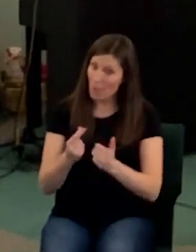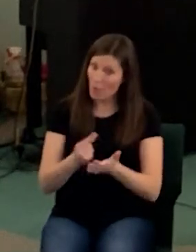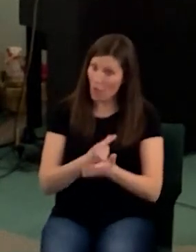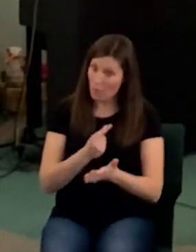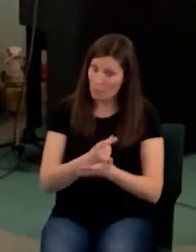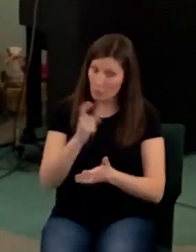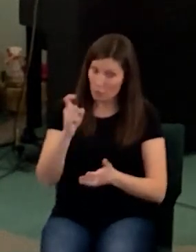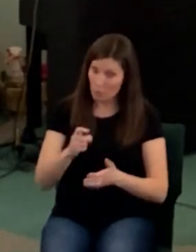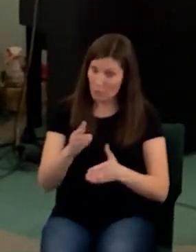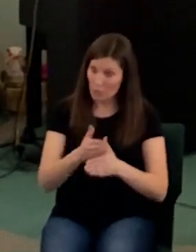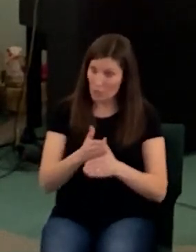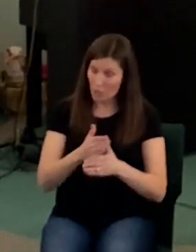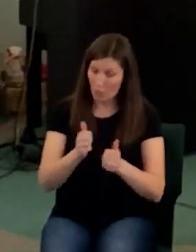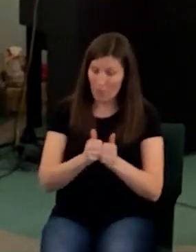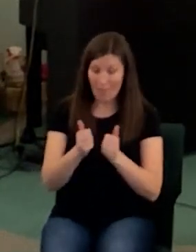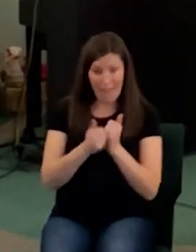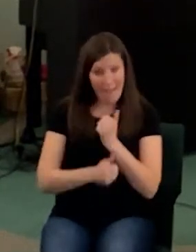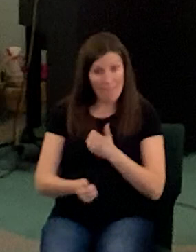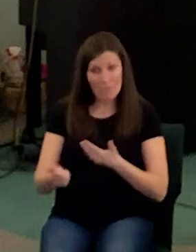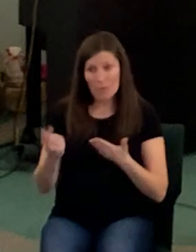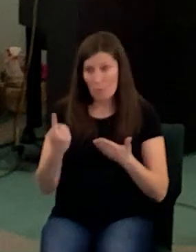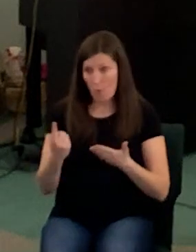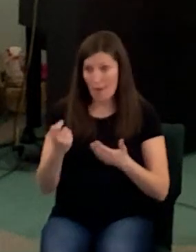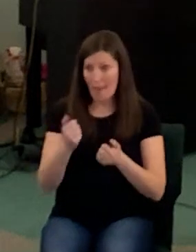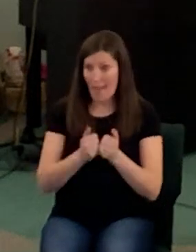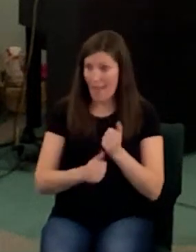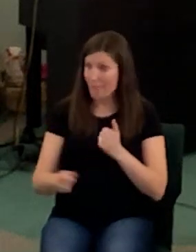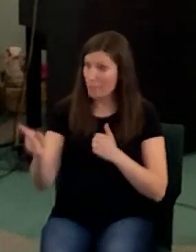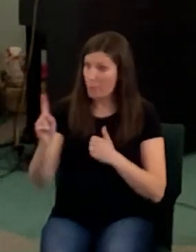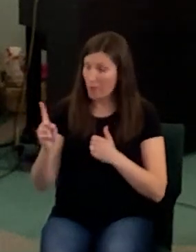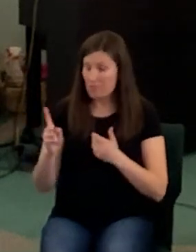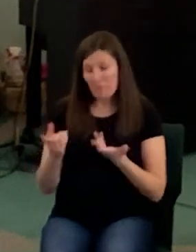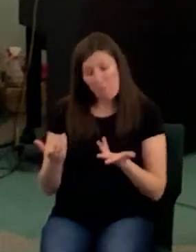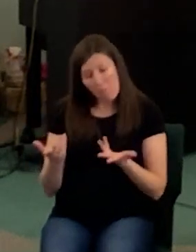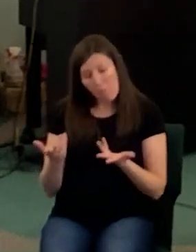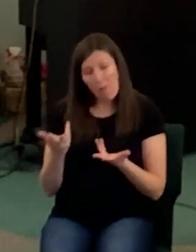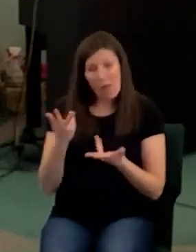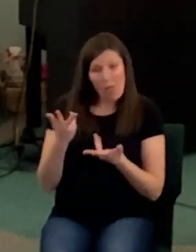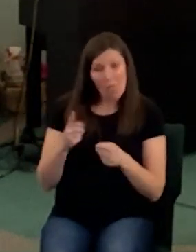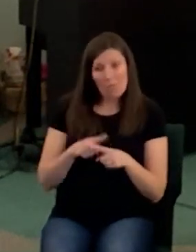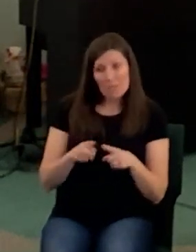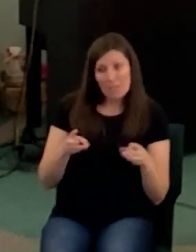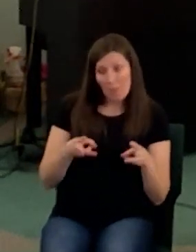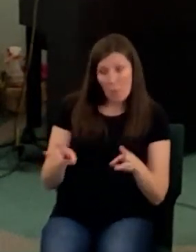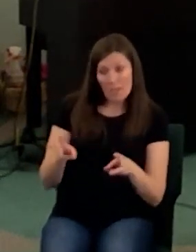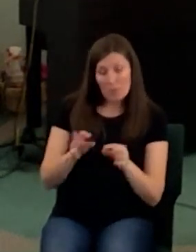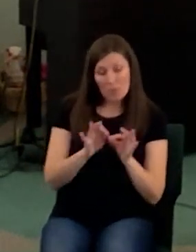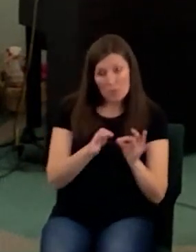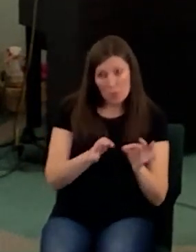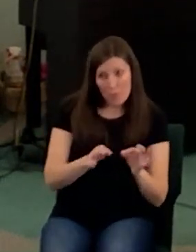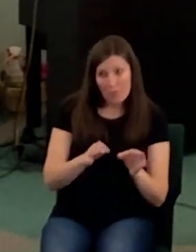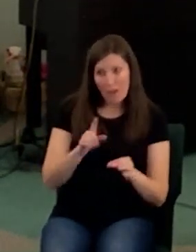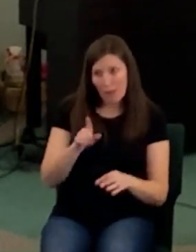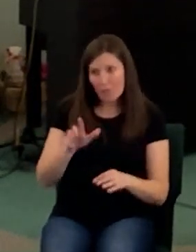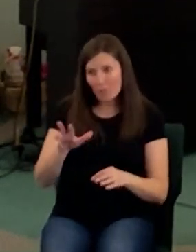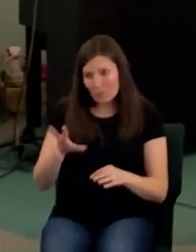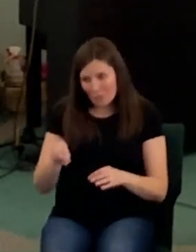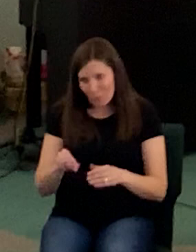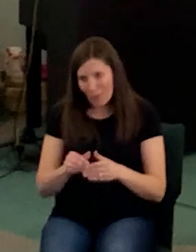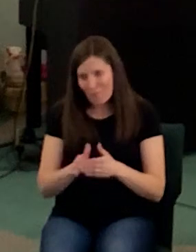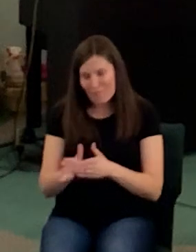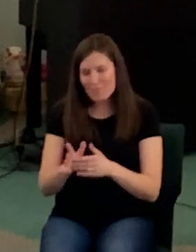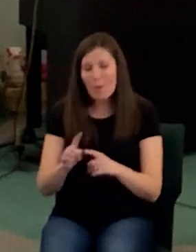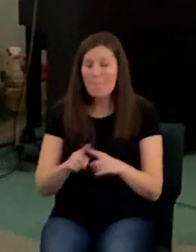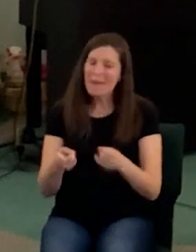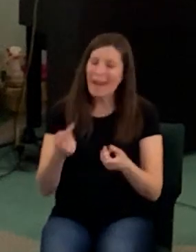with everyone, everywhere. 3 interesting interpretations. But I think it's just a basic thing that